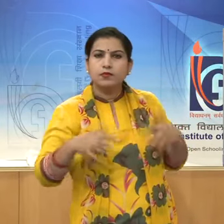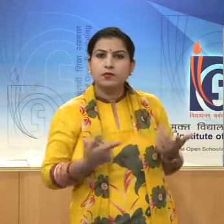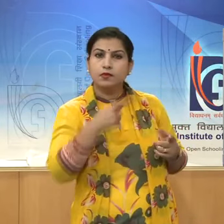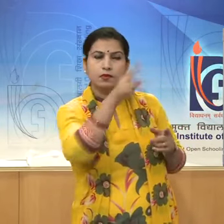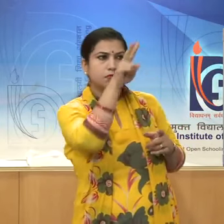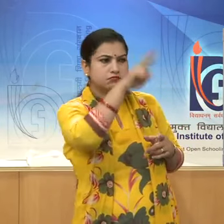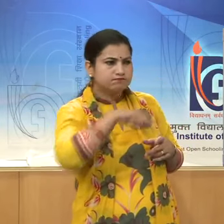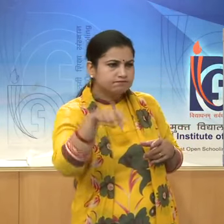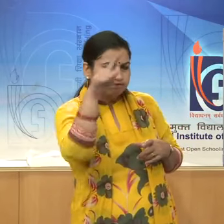of his works